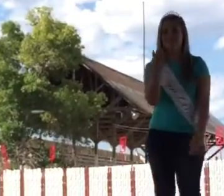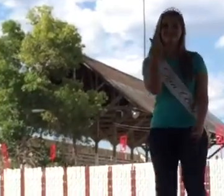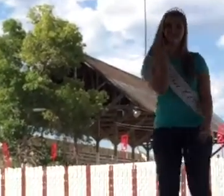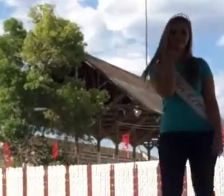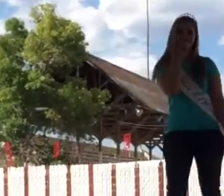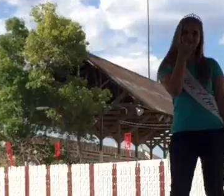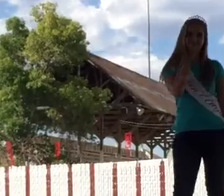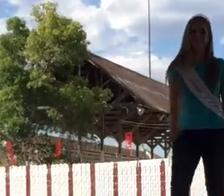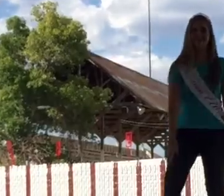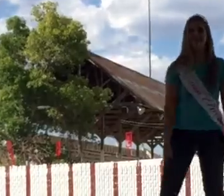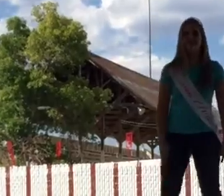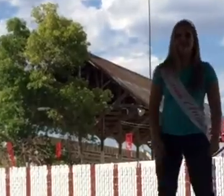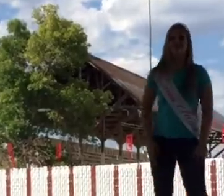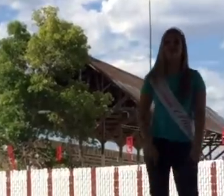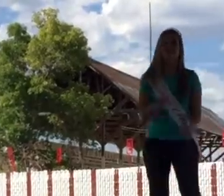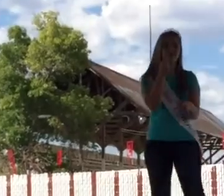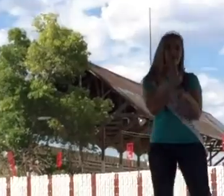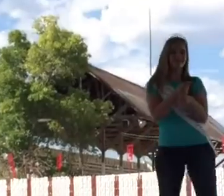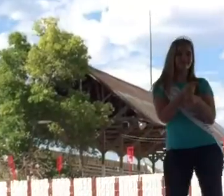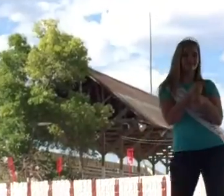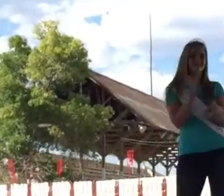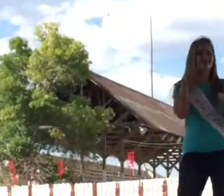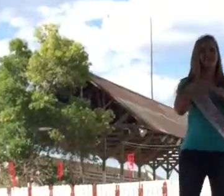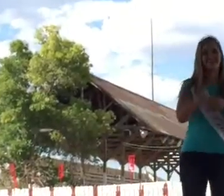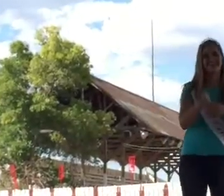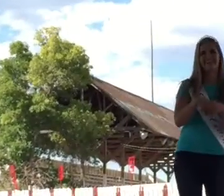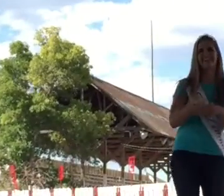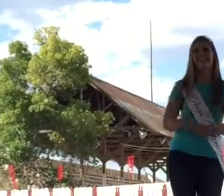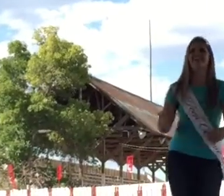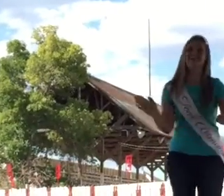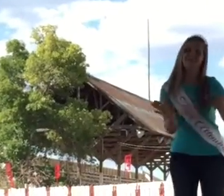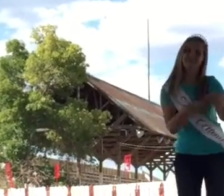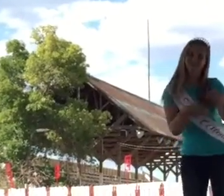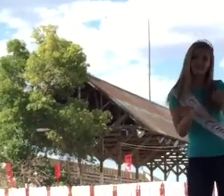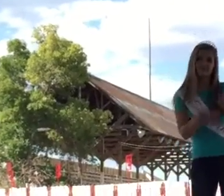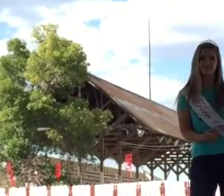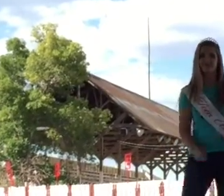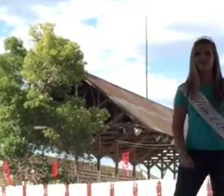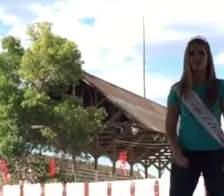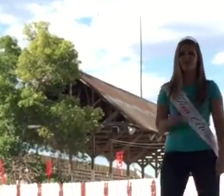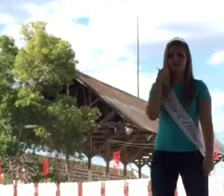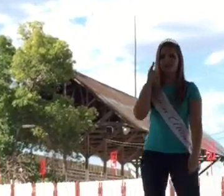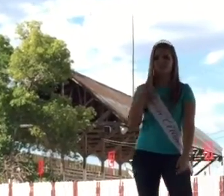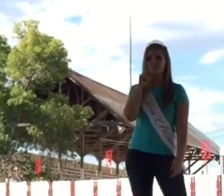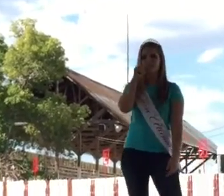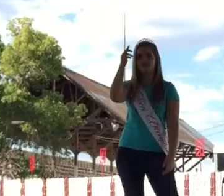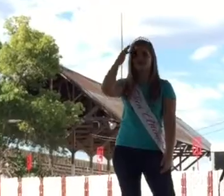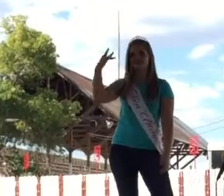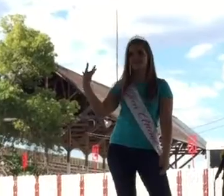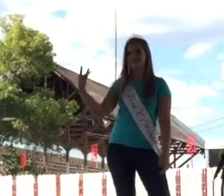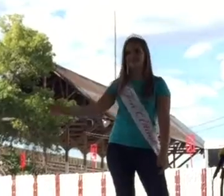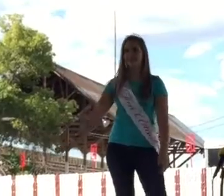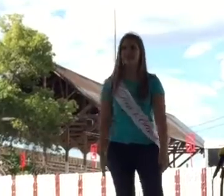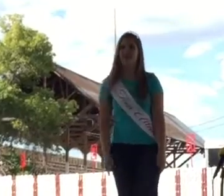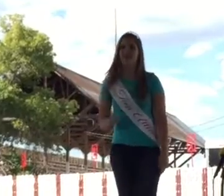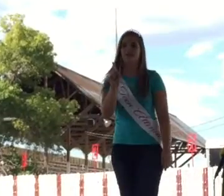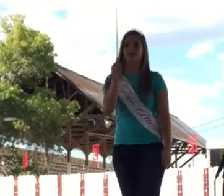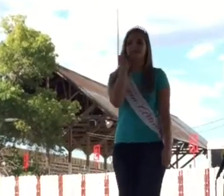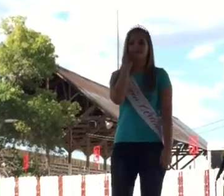gotta go To do your mind, put it in a sucker I don't know why, you're